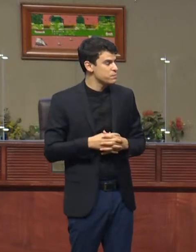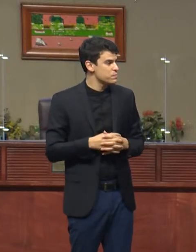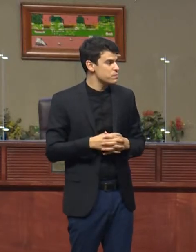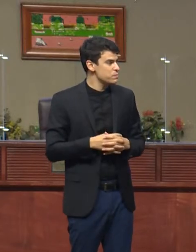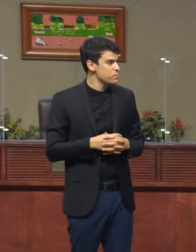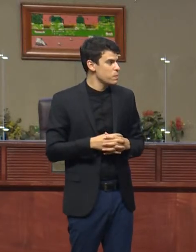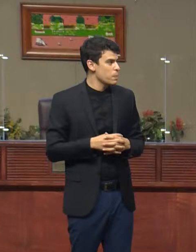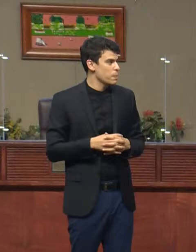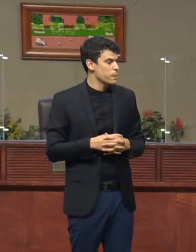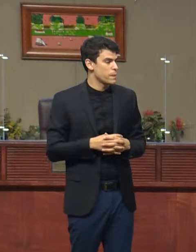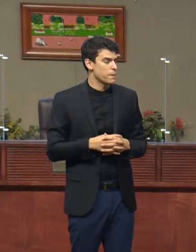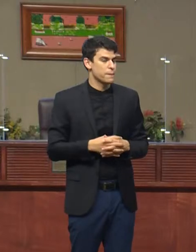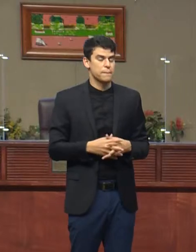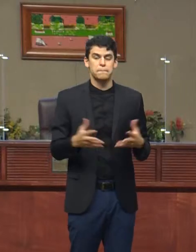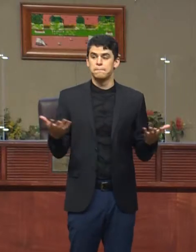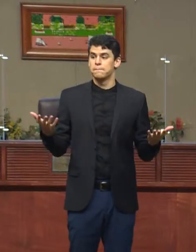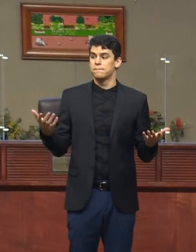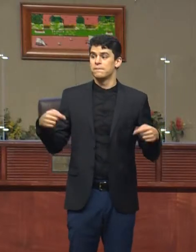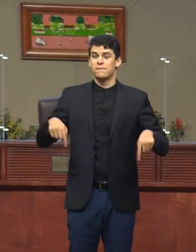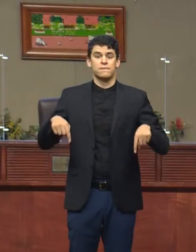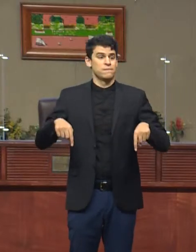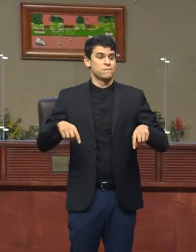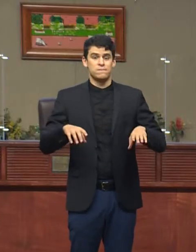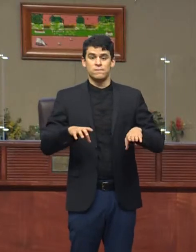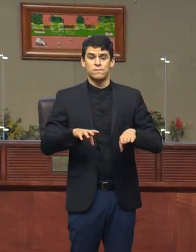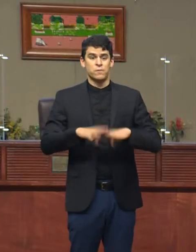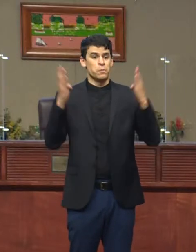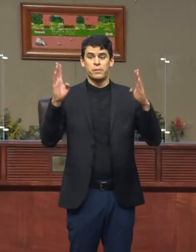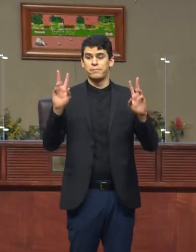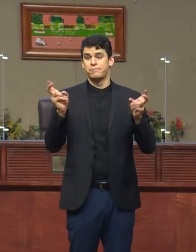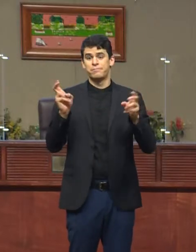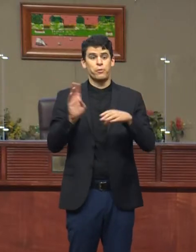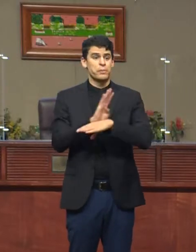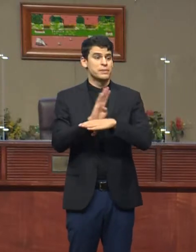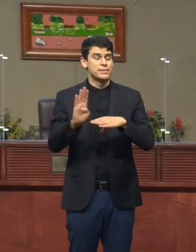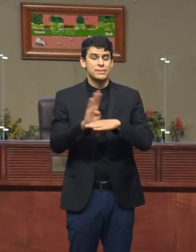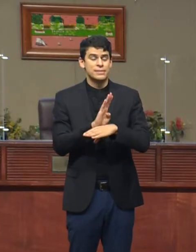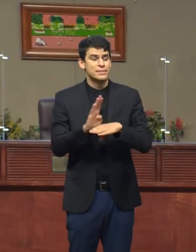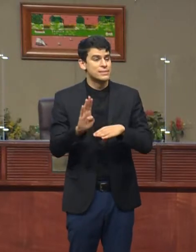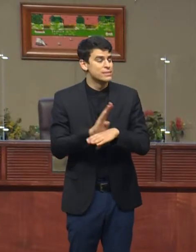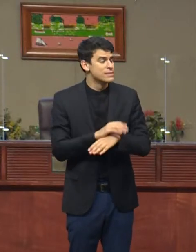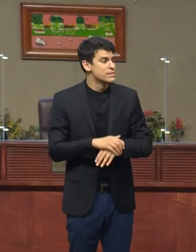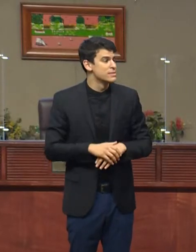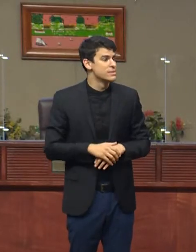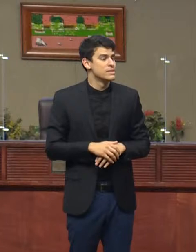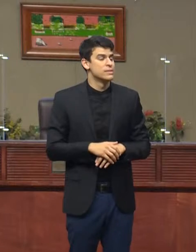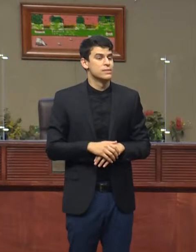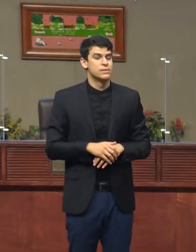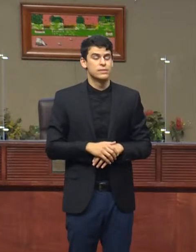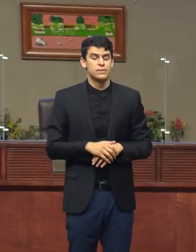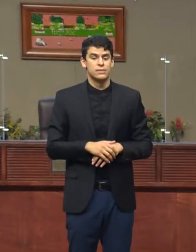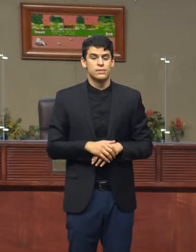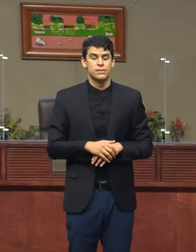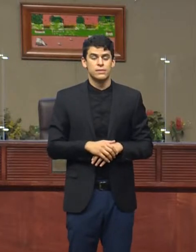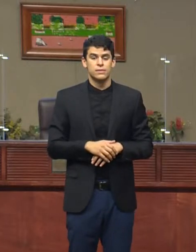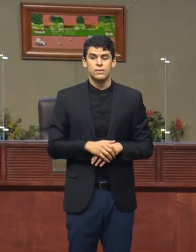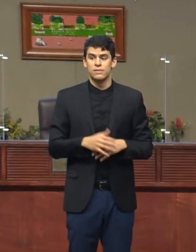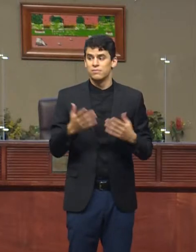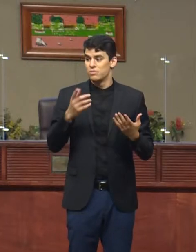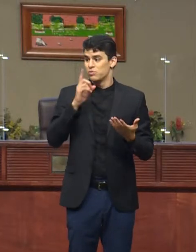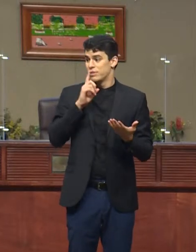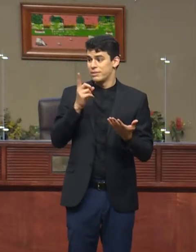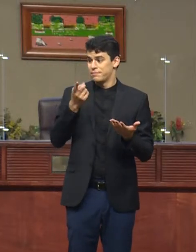We are open for business. You know, by gubernatorial directive, Florida's open